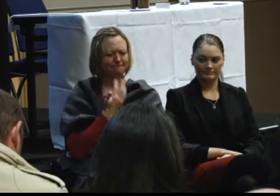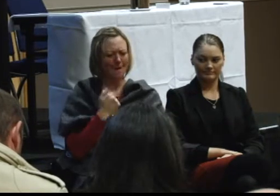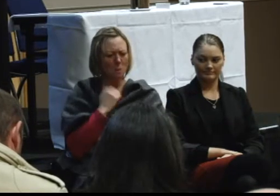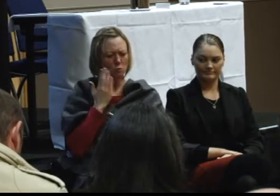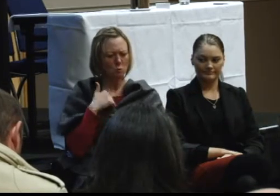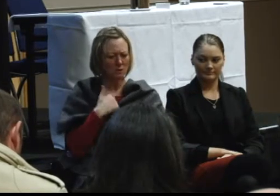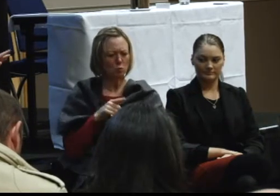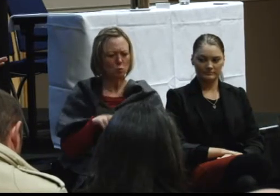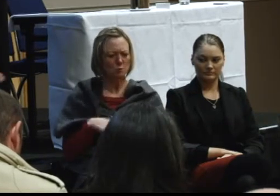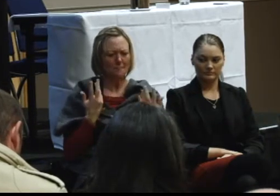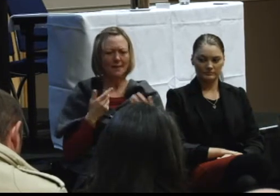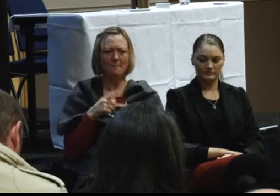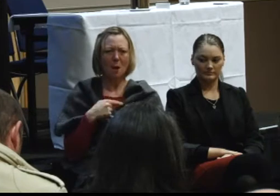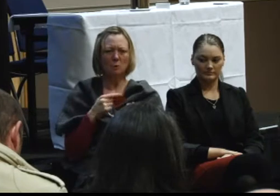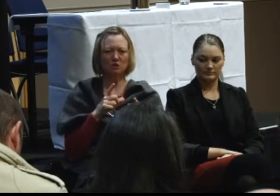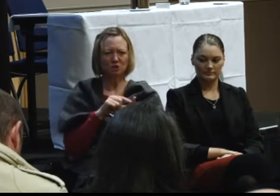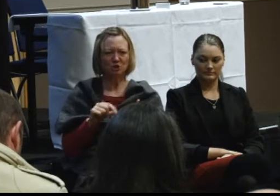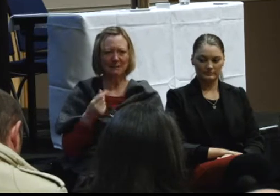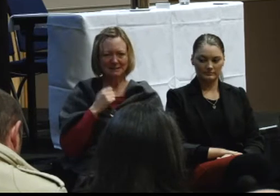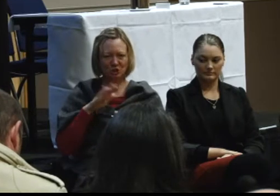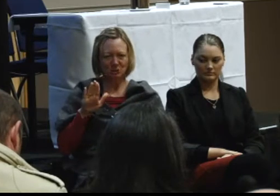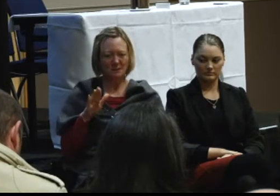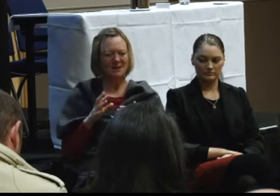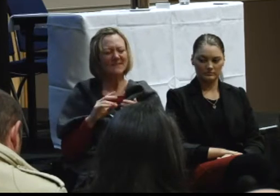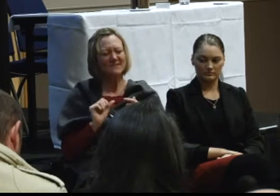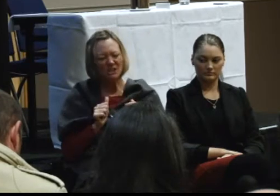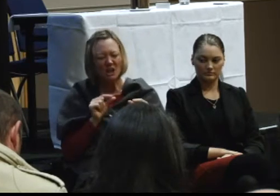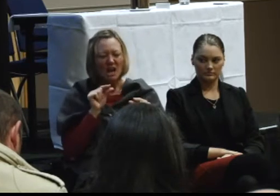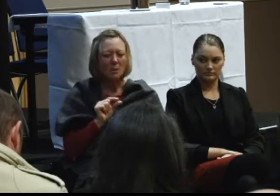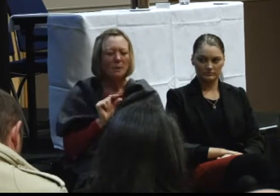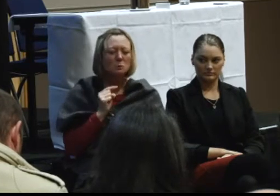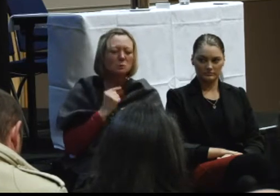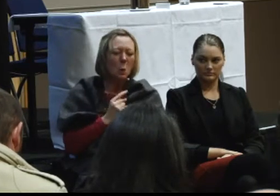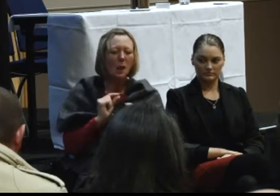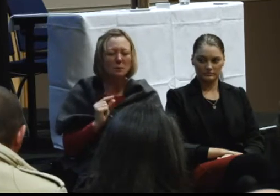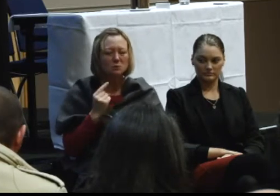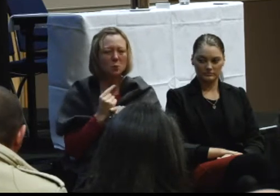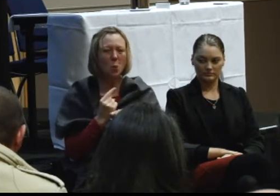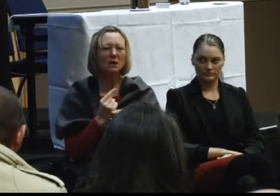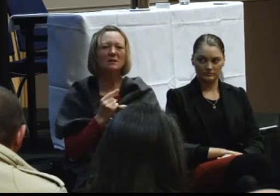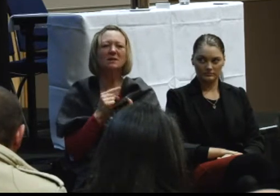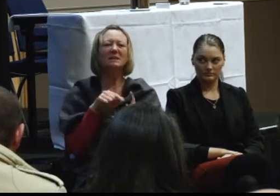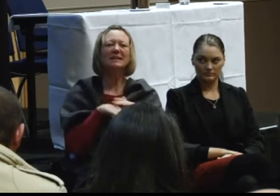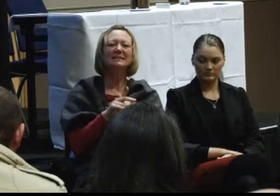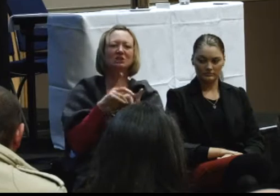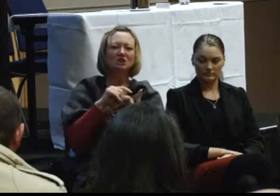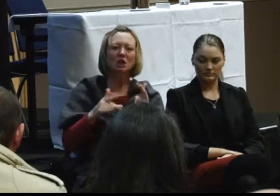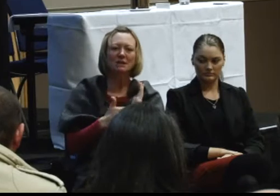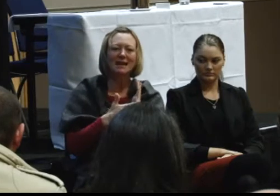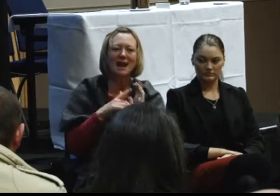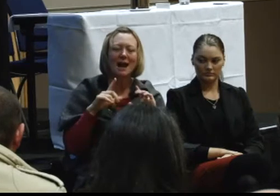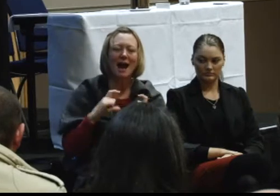We'd given it a couple of nudges. We'd sort of, you know, they deal with it in a the digital tech class and a unit